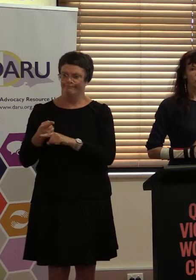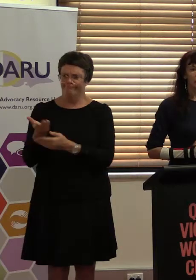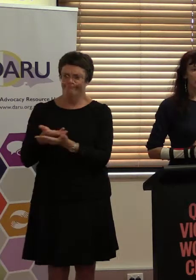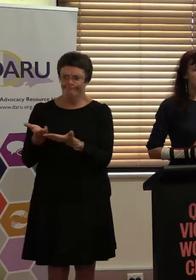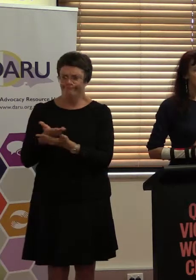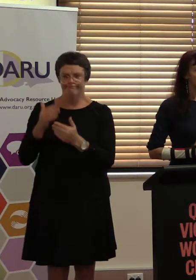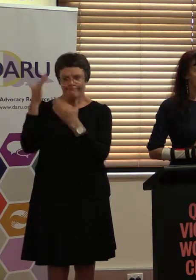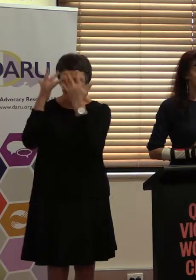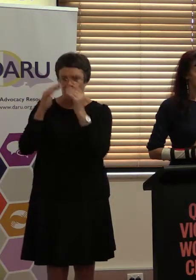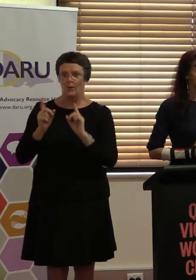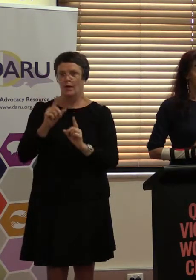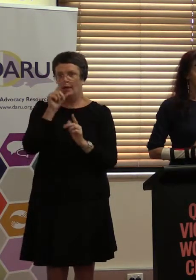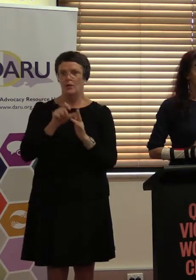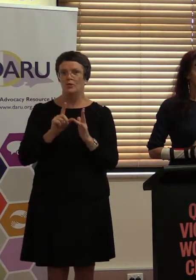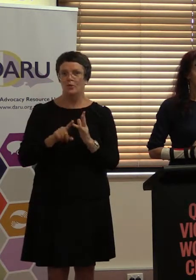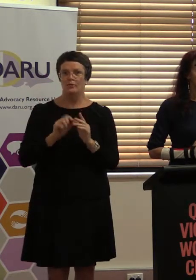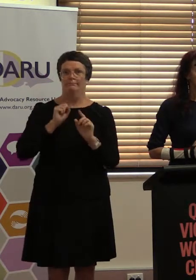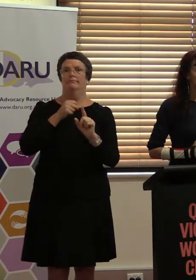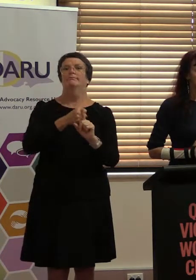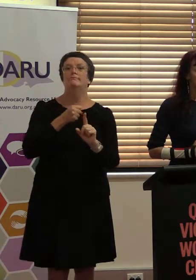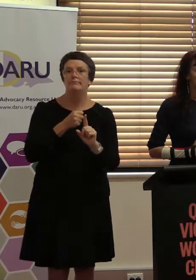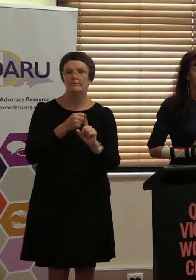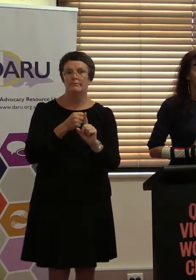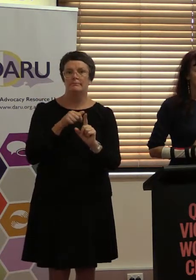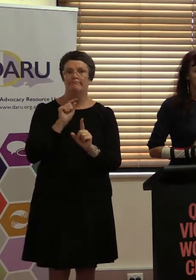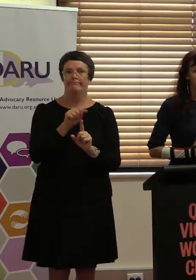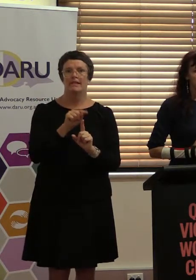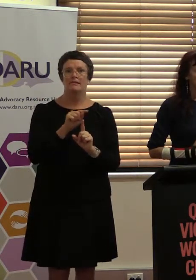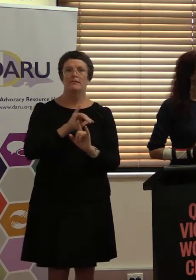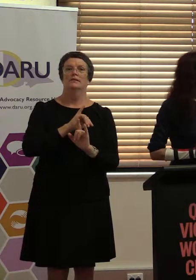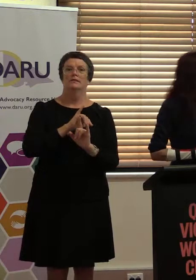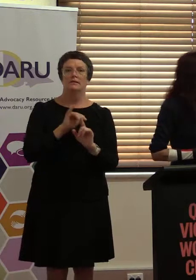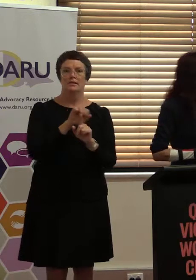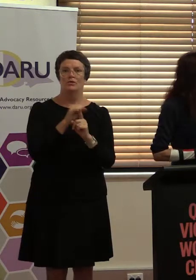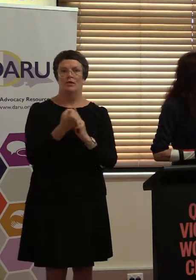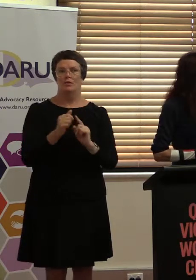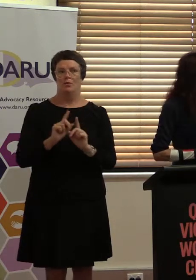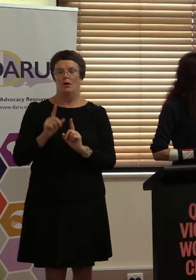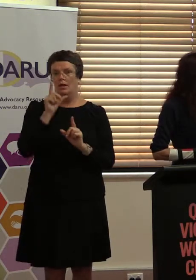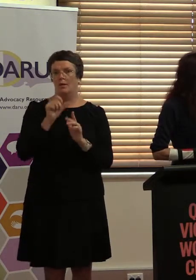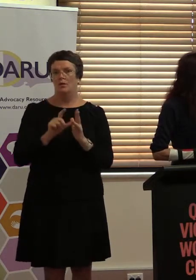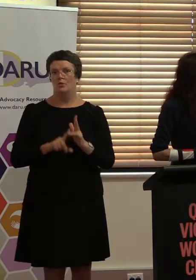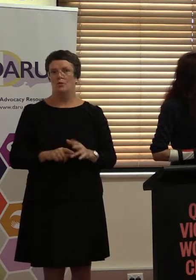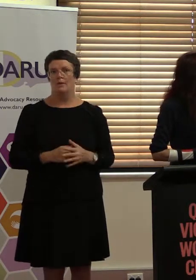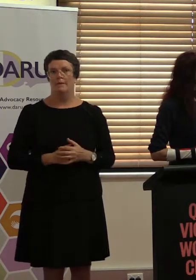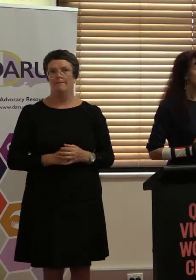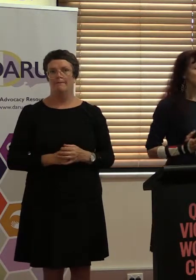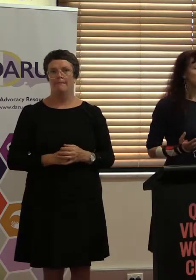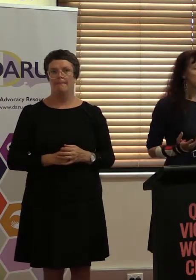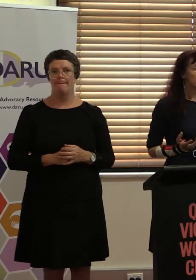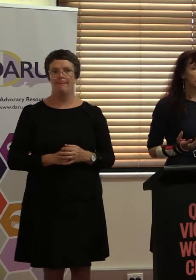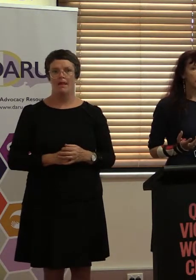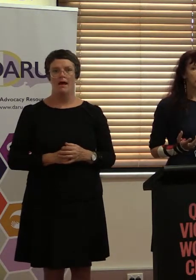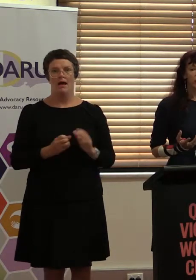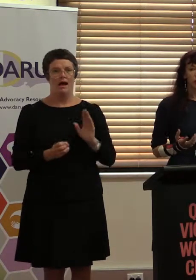do something that has an impact on this really quite desperate situation. And I've put